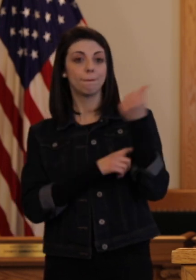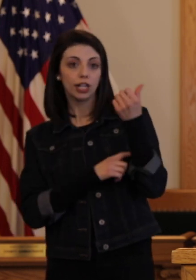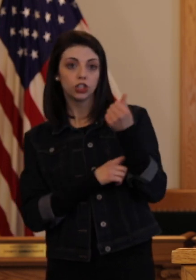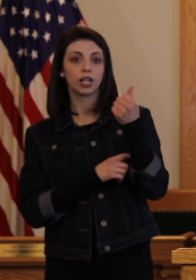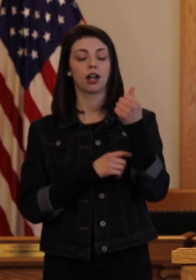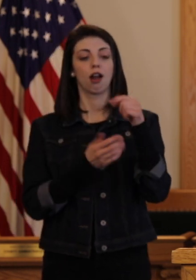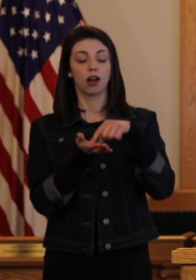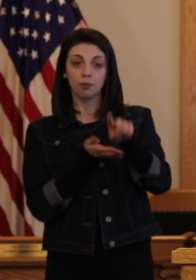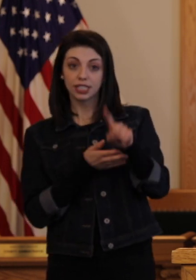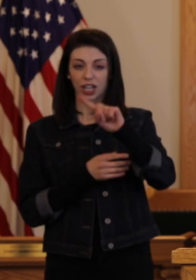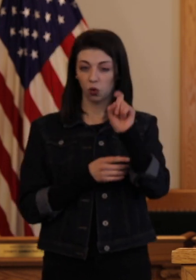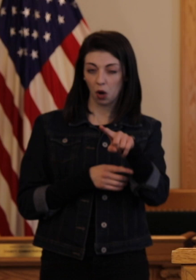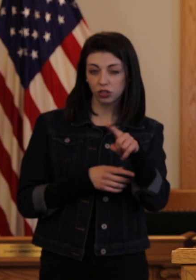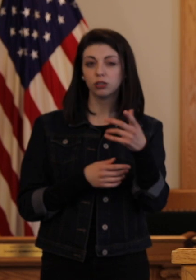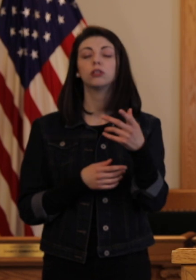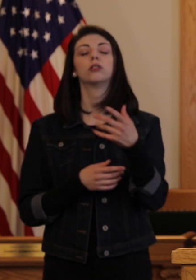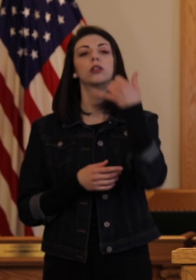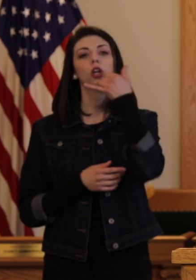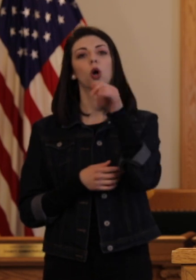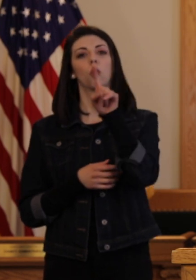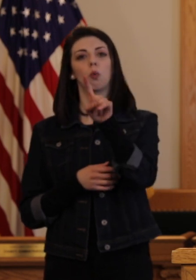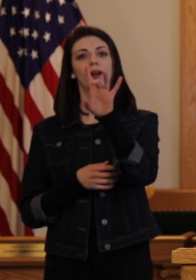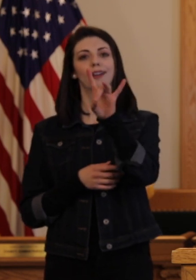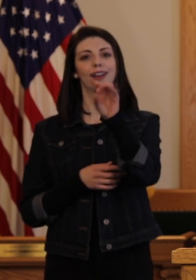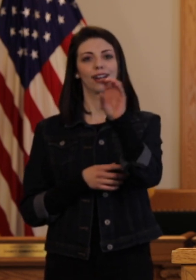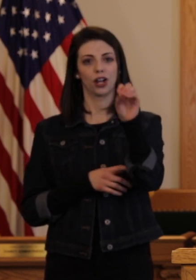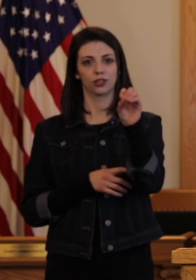compensation questions, please call